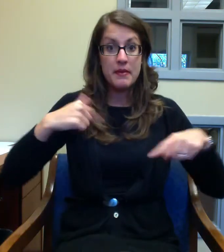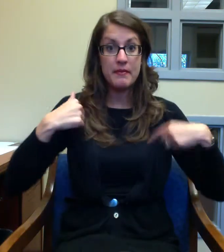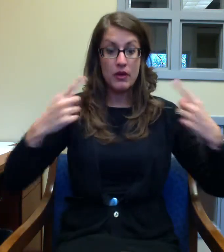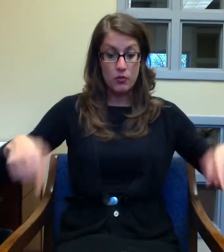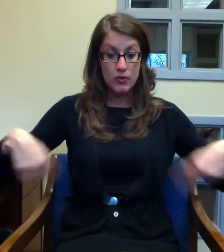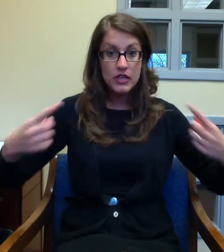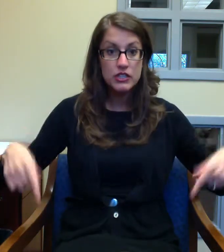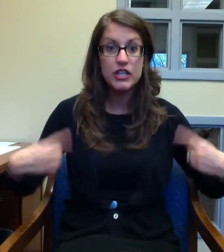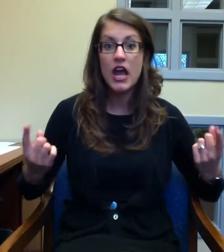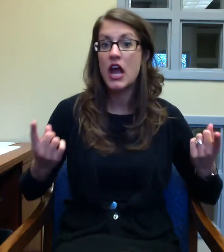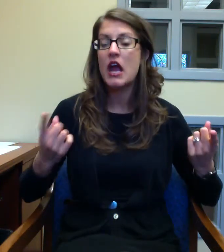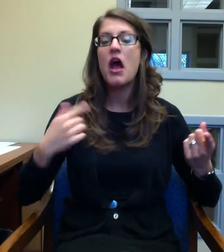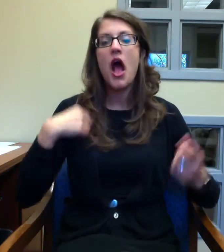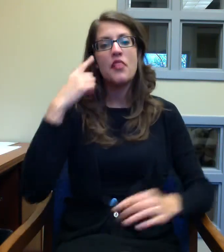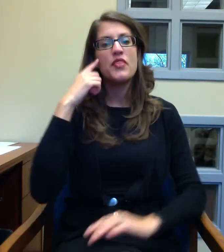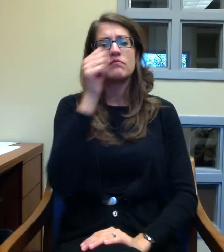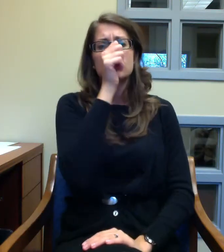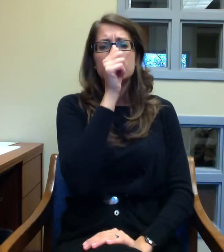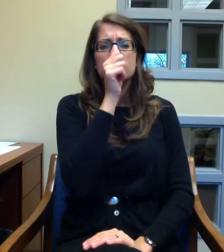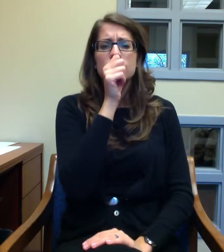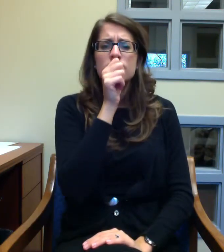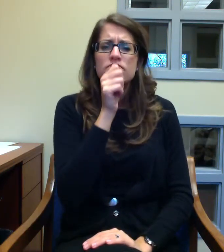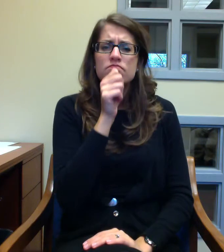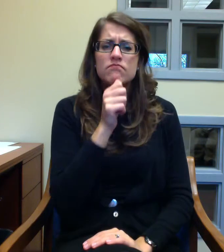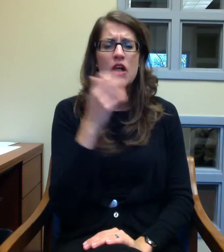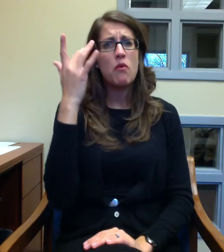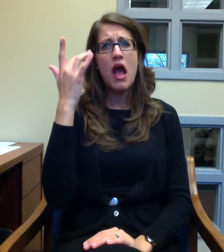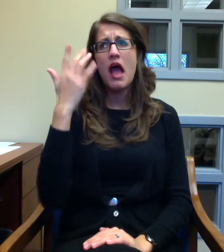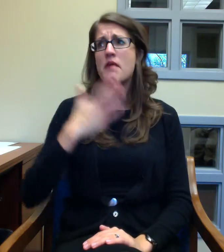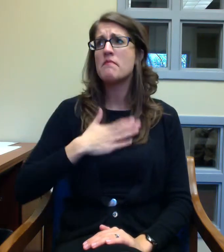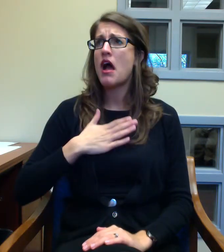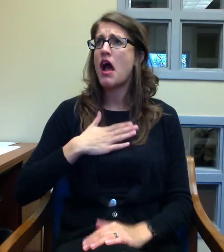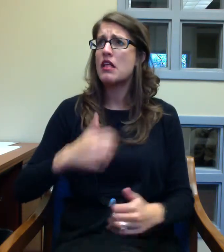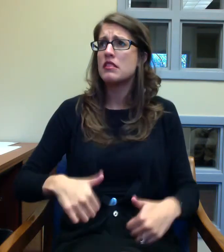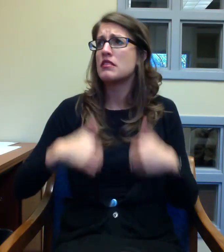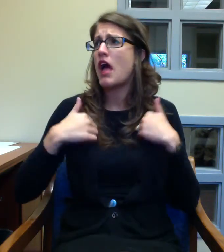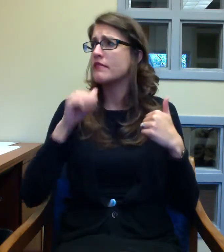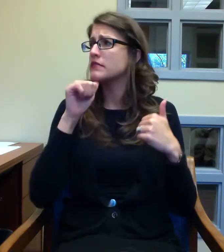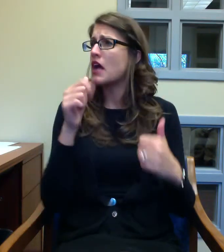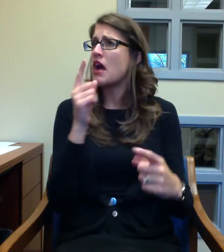are not living the lives we want to have, should have, or deserve to have.